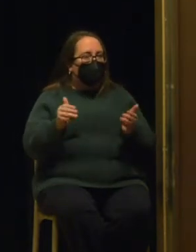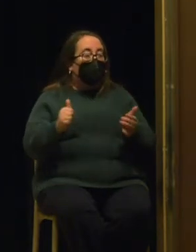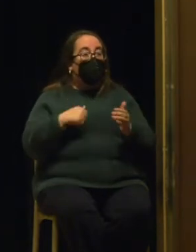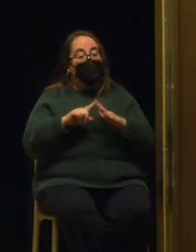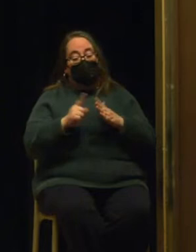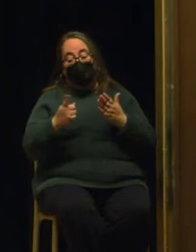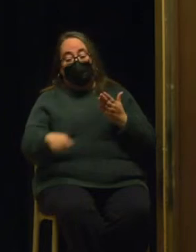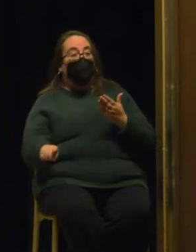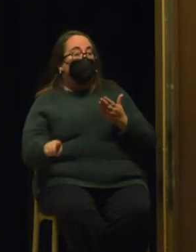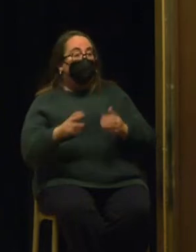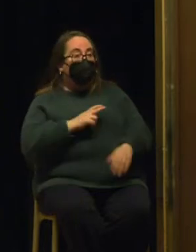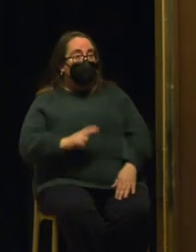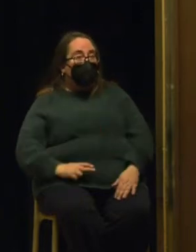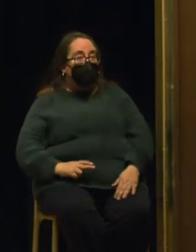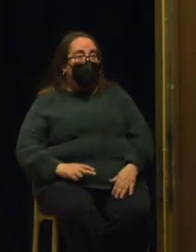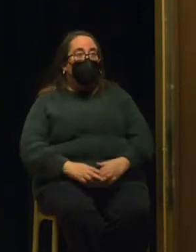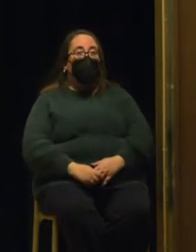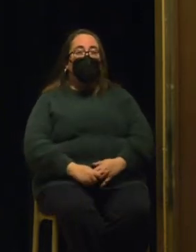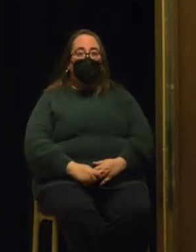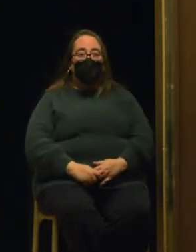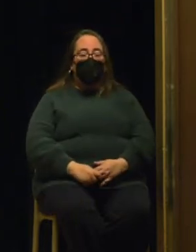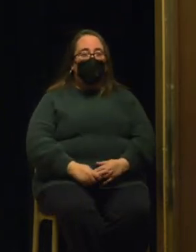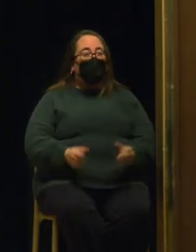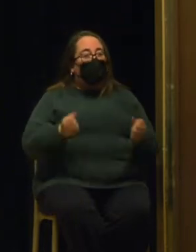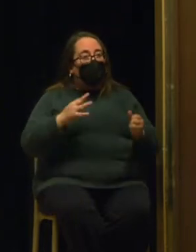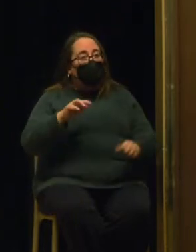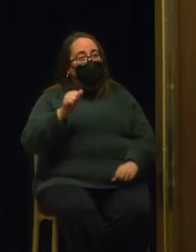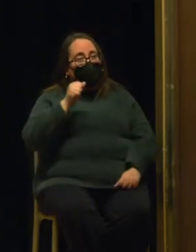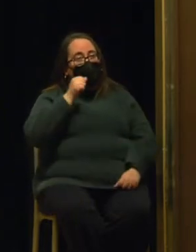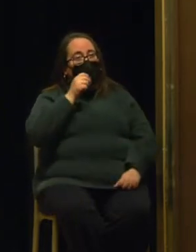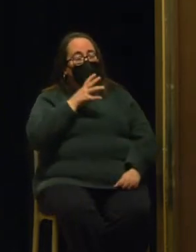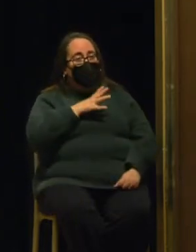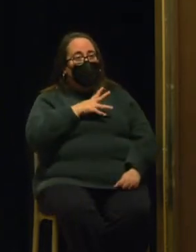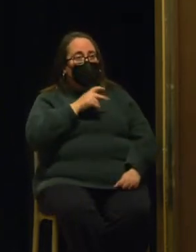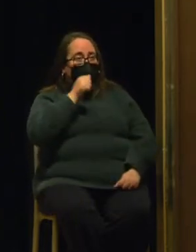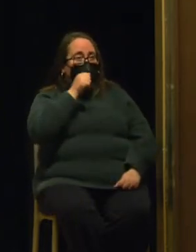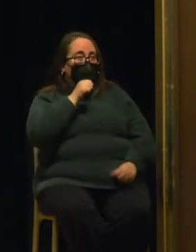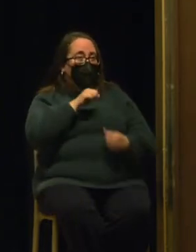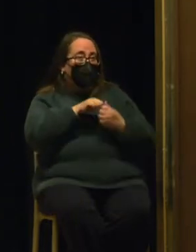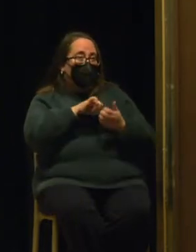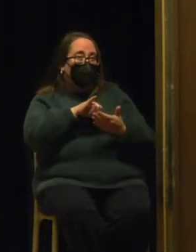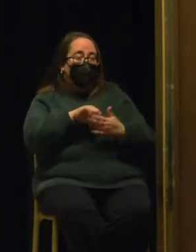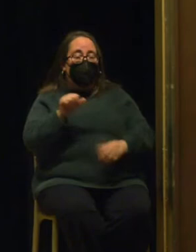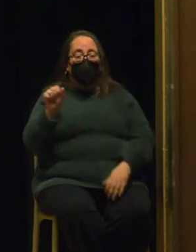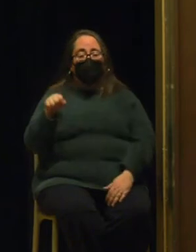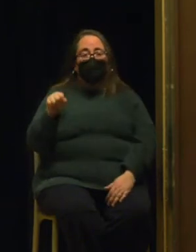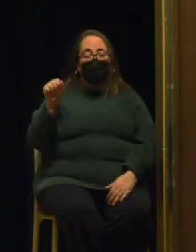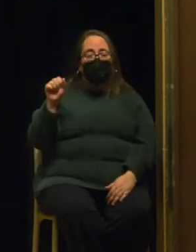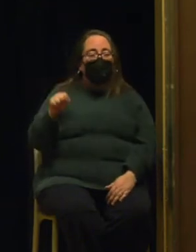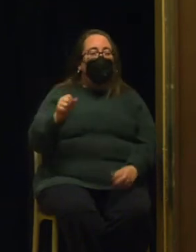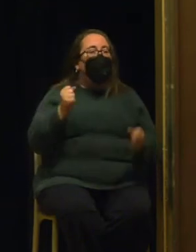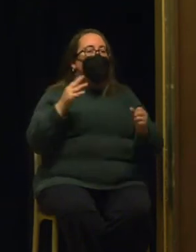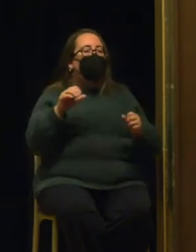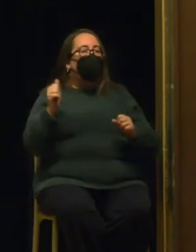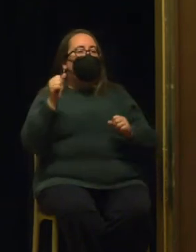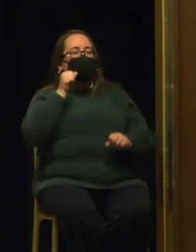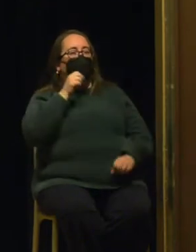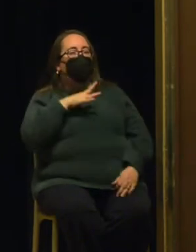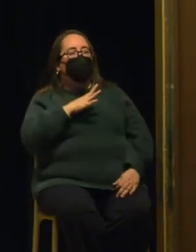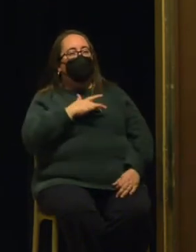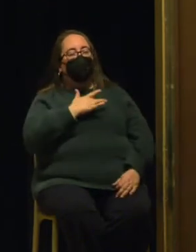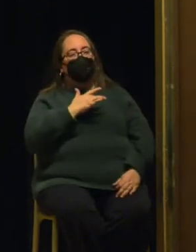week. And like, how many other women deal with that? Yeah. You know, yeah. And how many other women